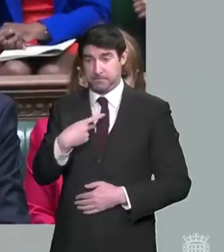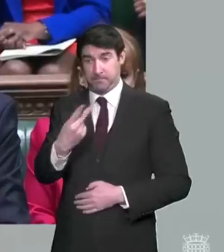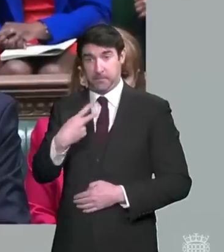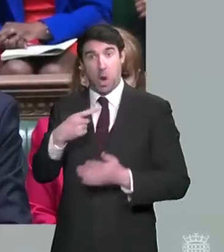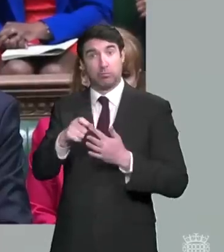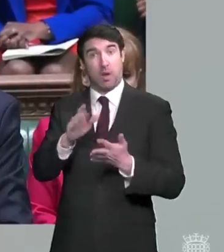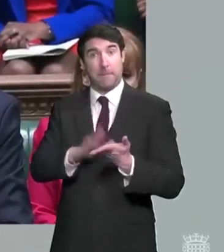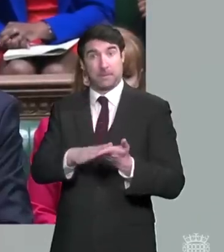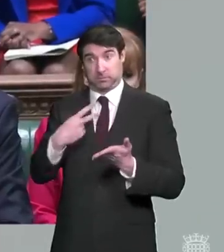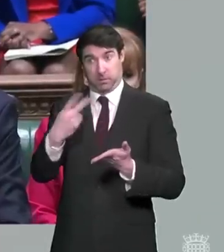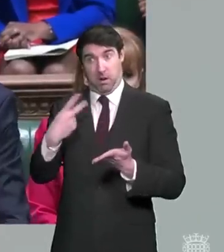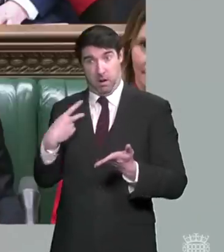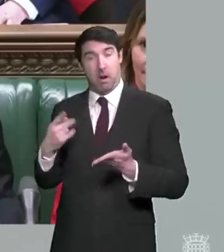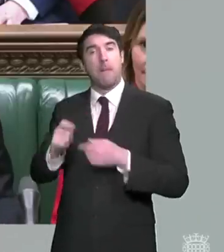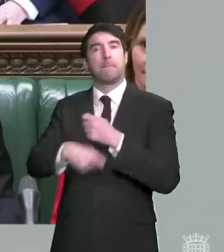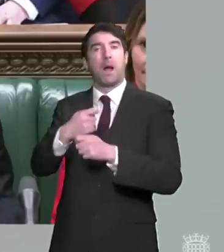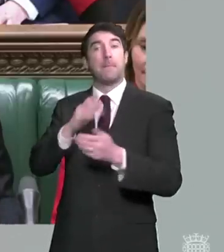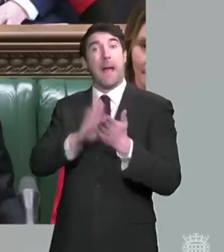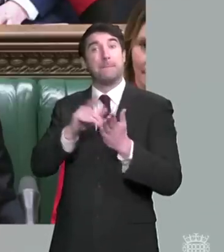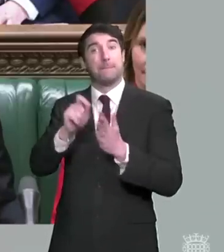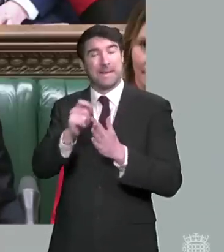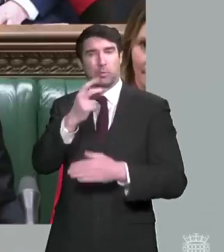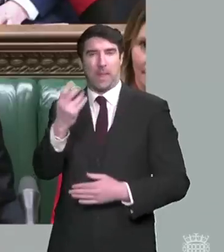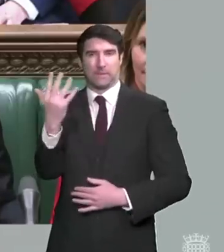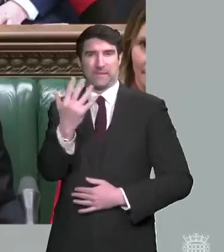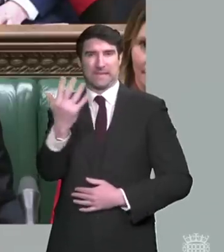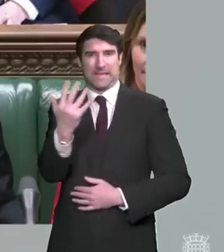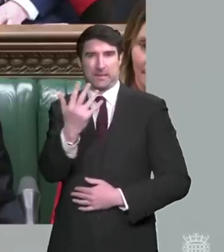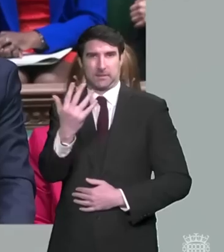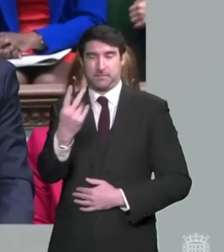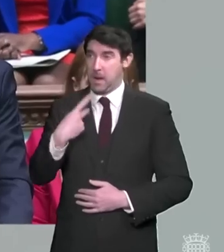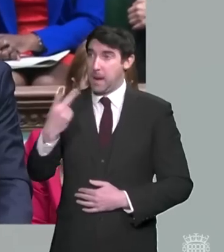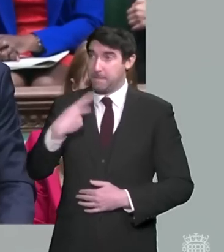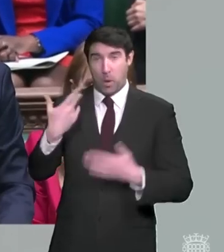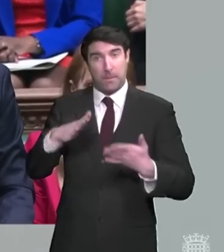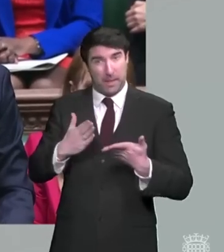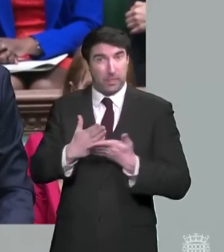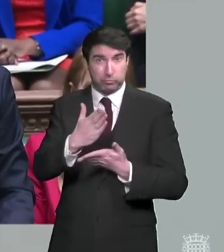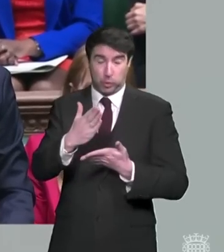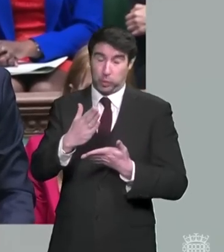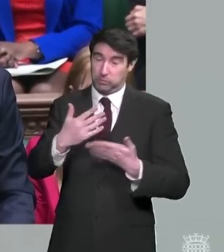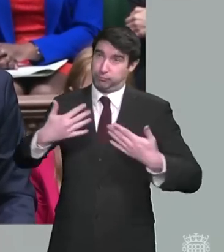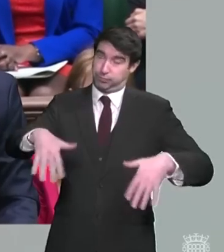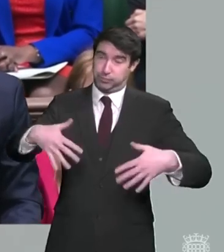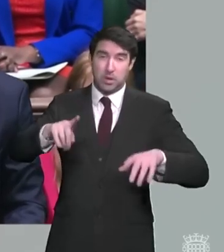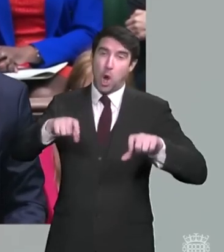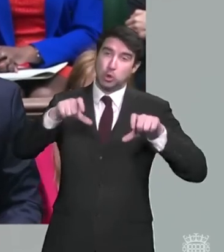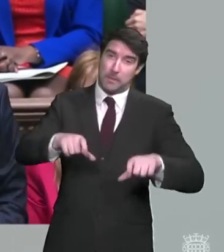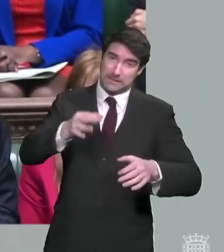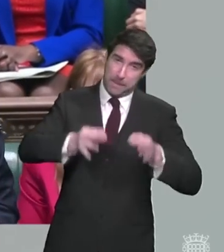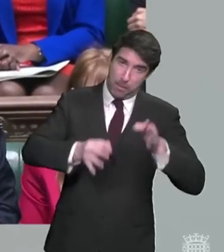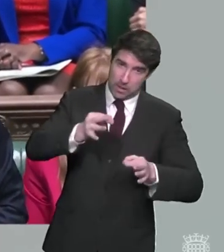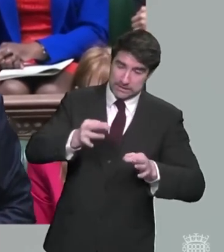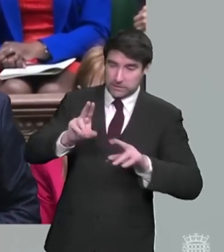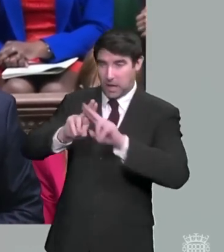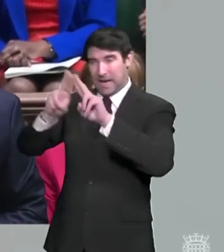in 2015. We've lived through important moments in our domestic and international politics. But